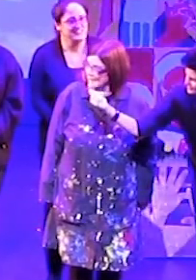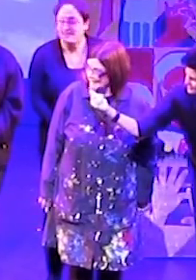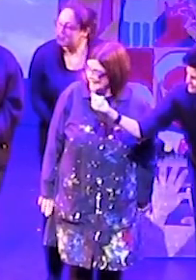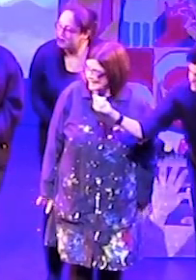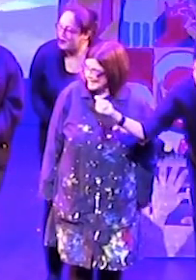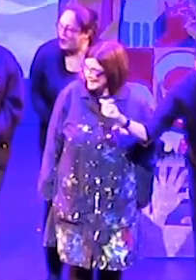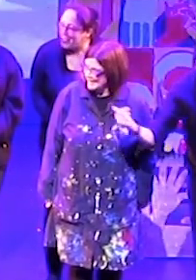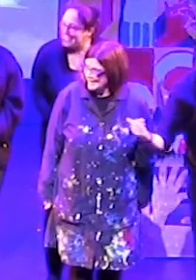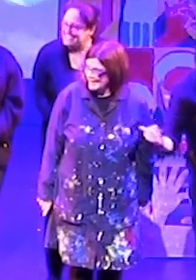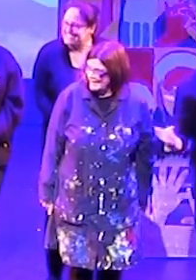Come on over here.